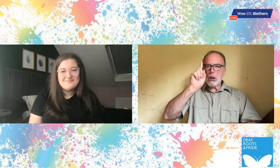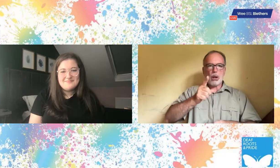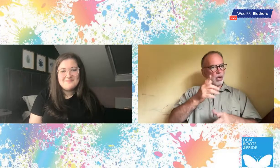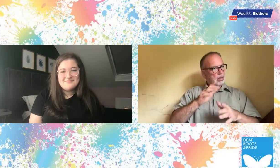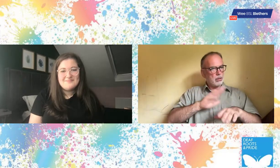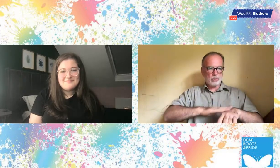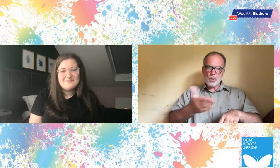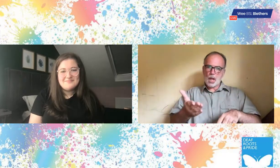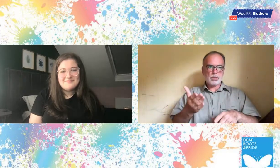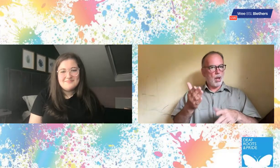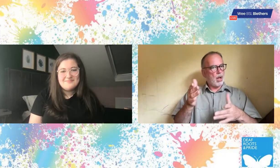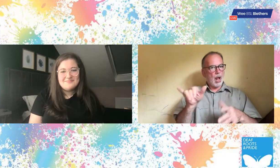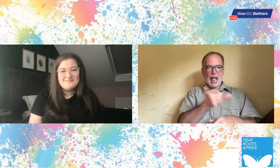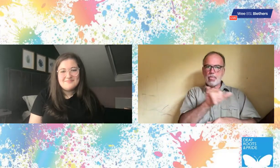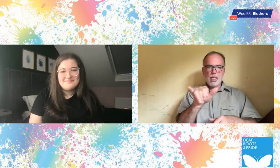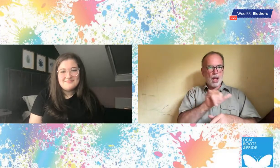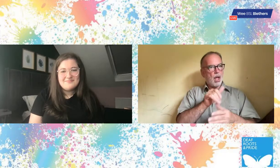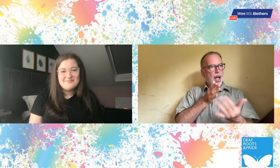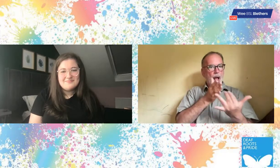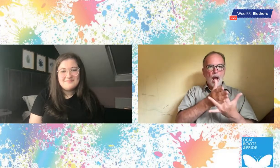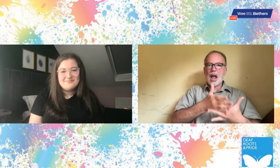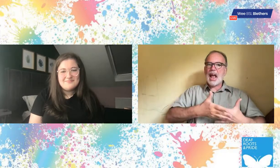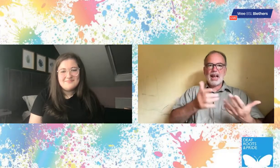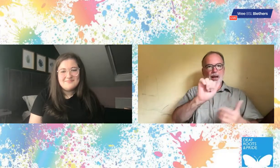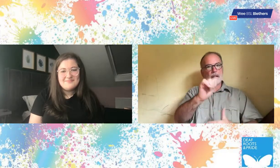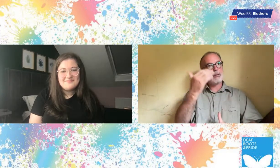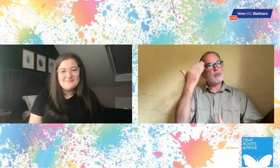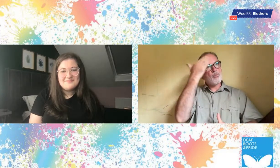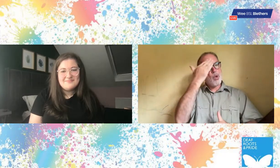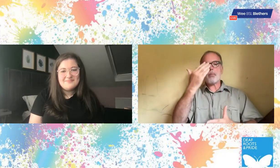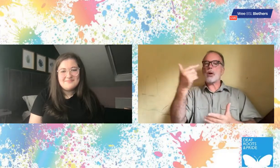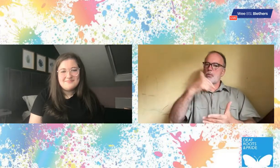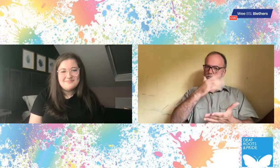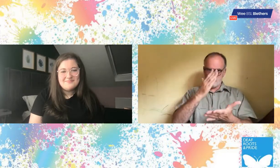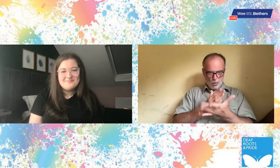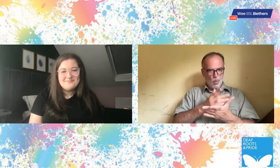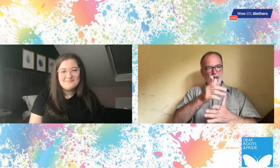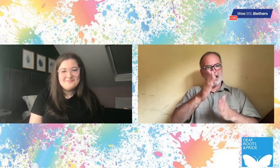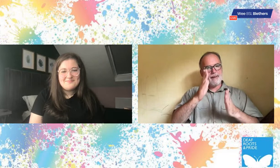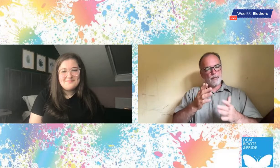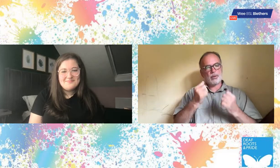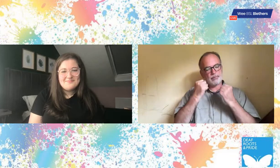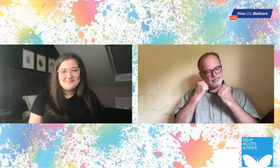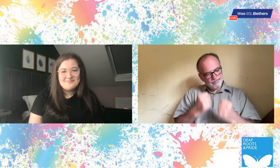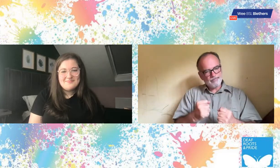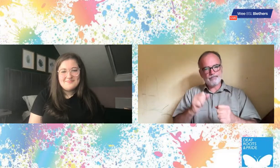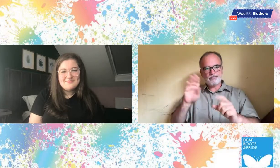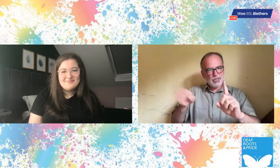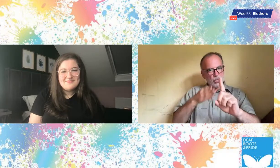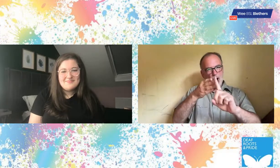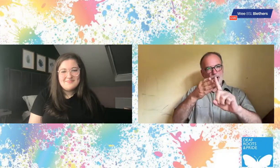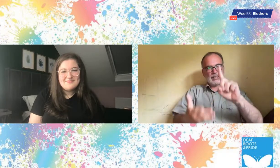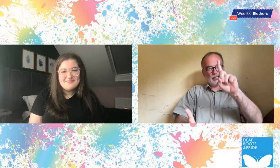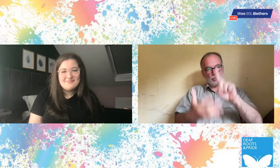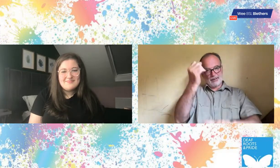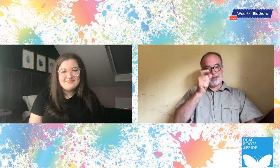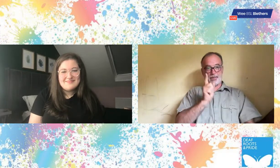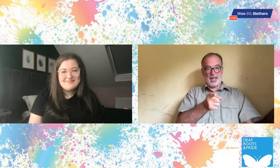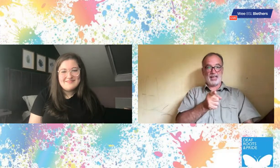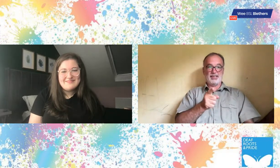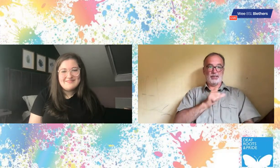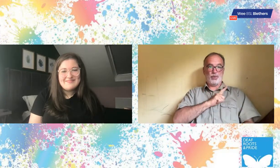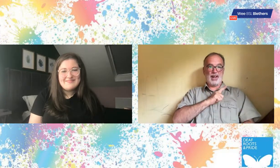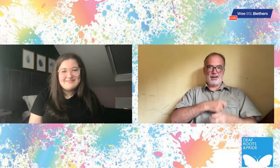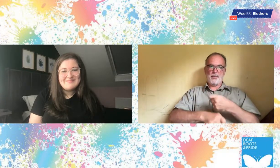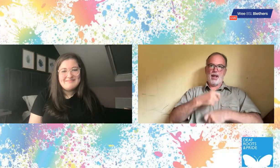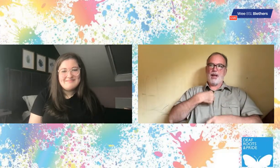my parents said, yeah, you can do that. Just ignore all those people, all the haters who say you can't do it. You go for your dream. If that's your dream, you head for